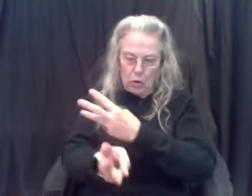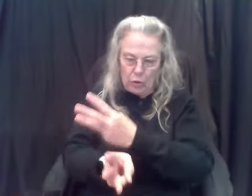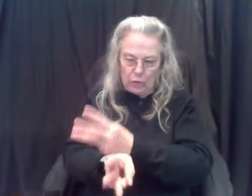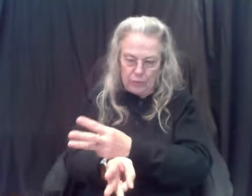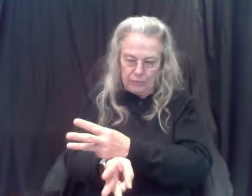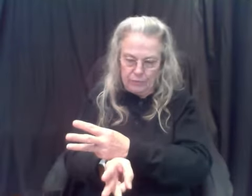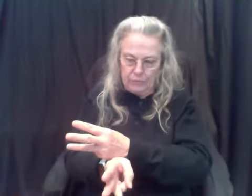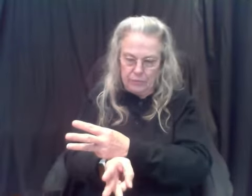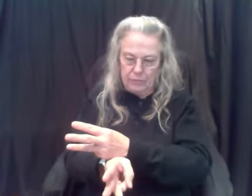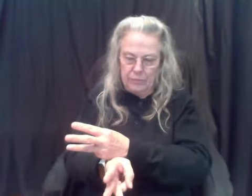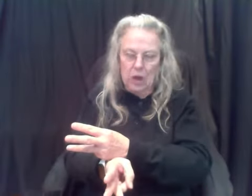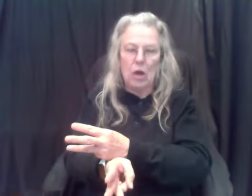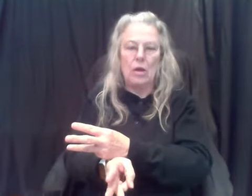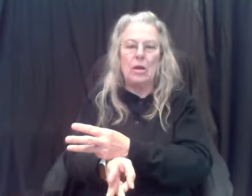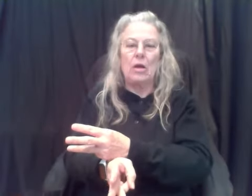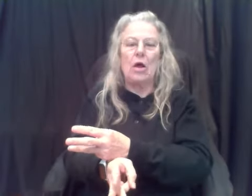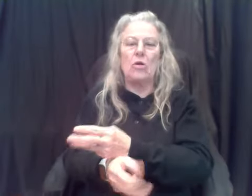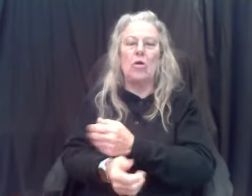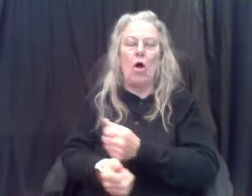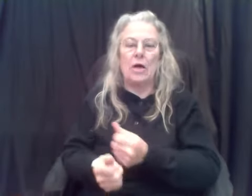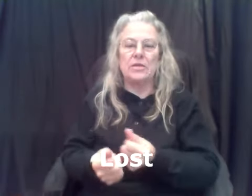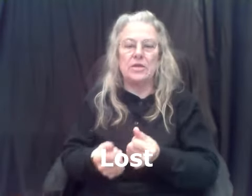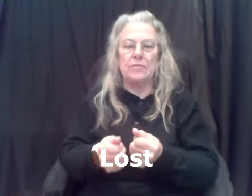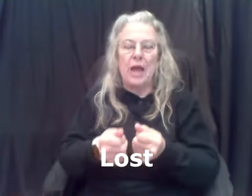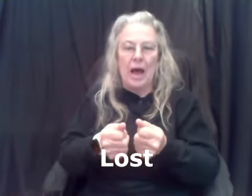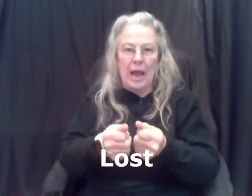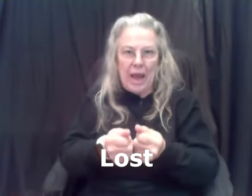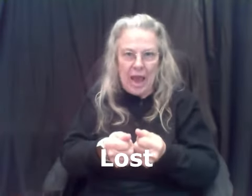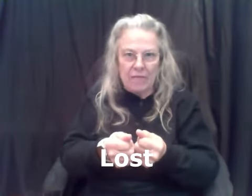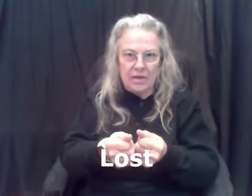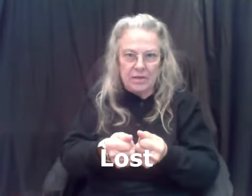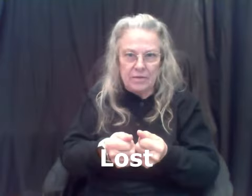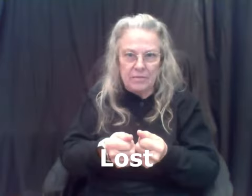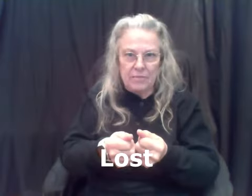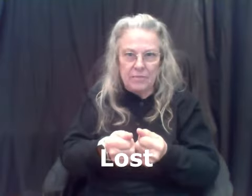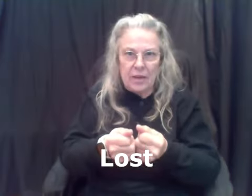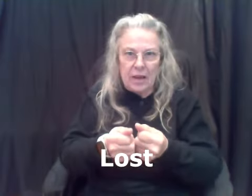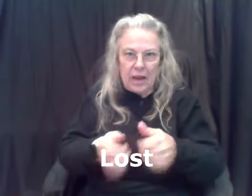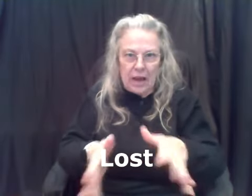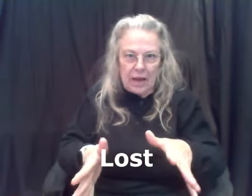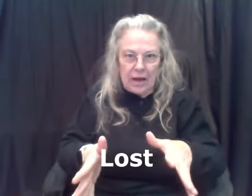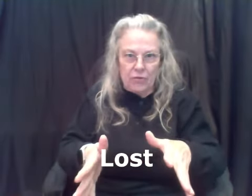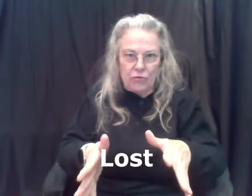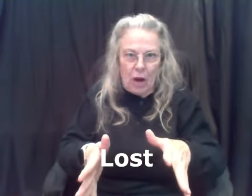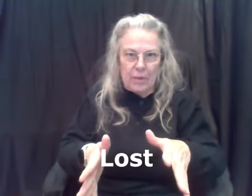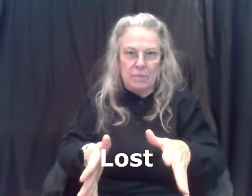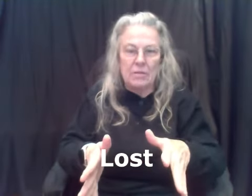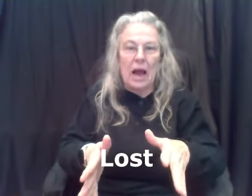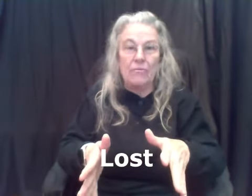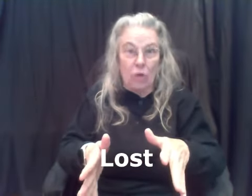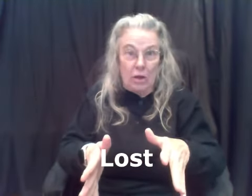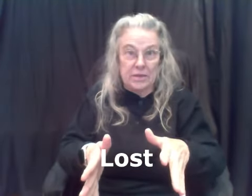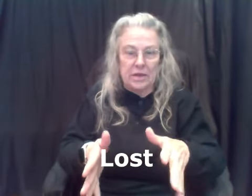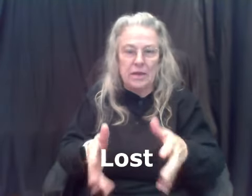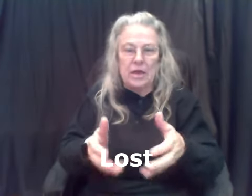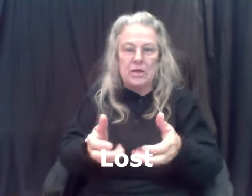lost I have it and I drop it I've lost it so